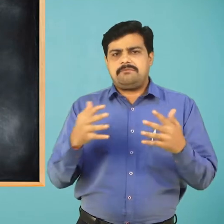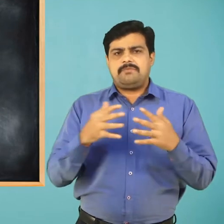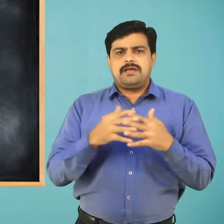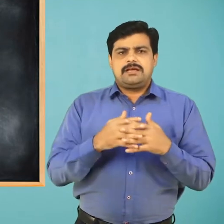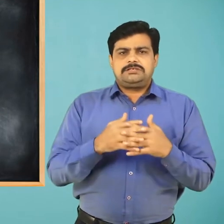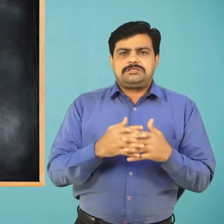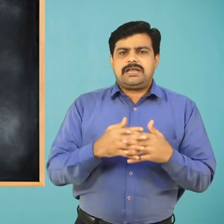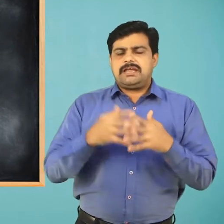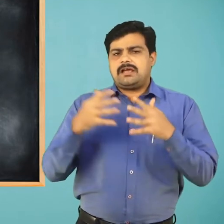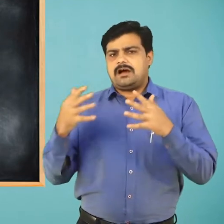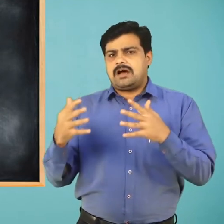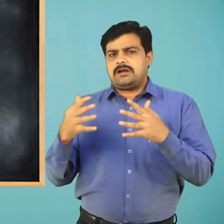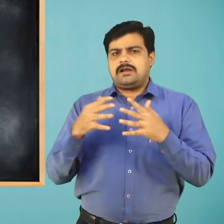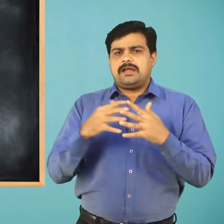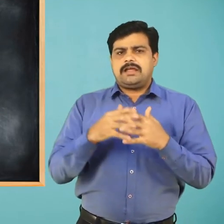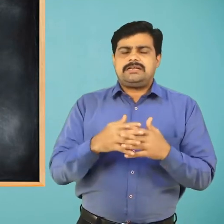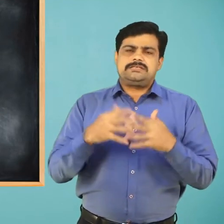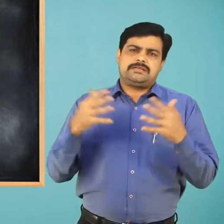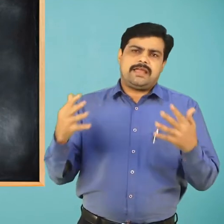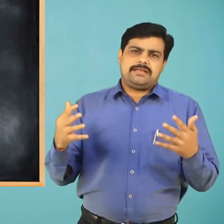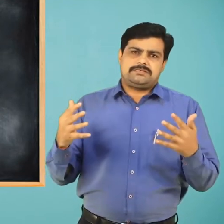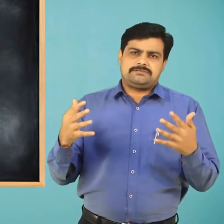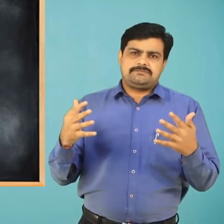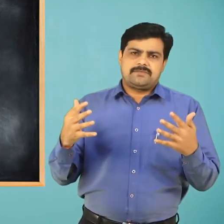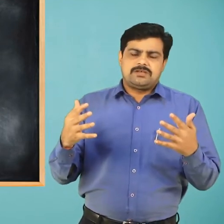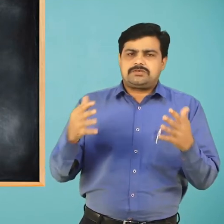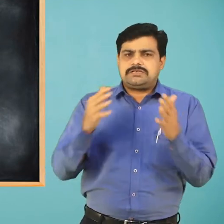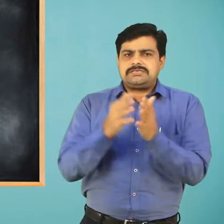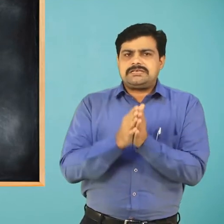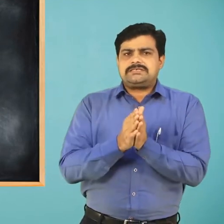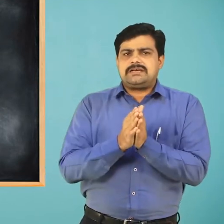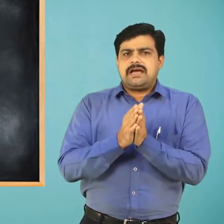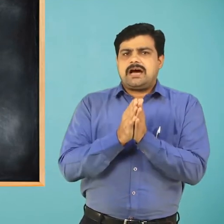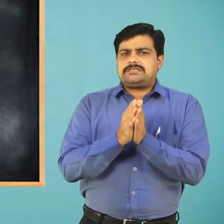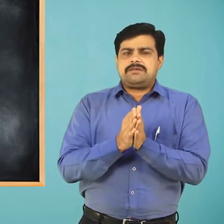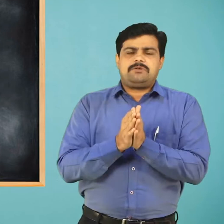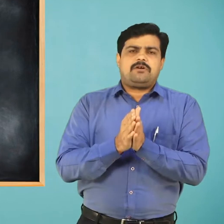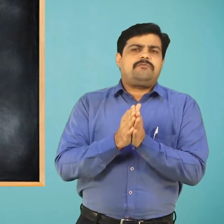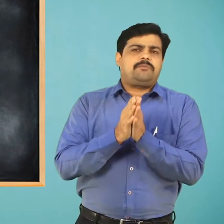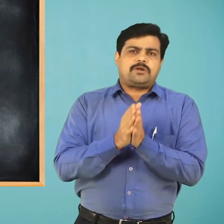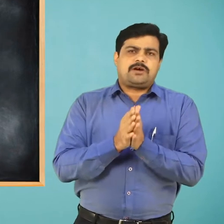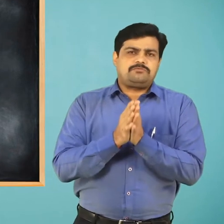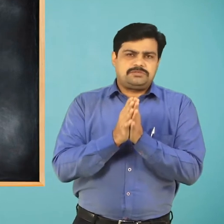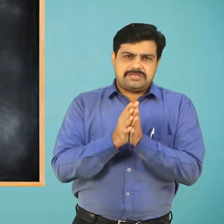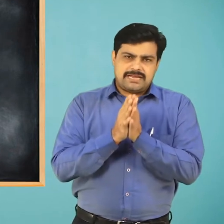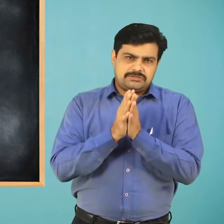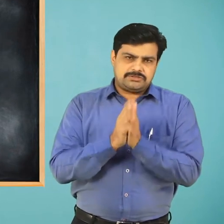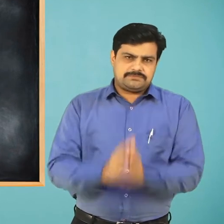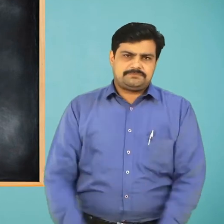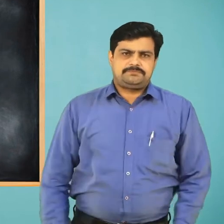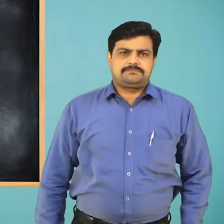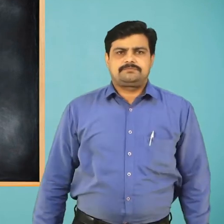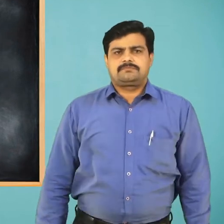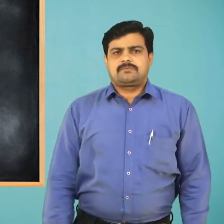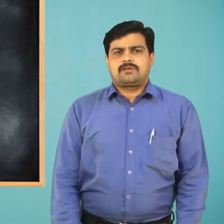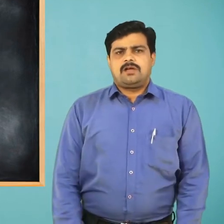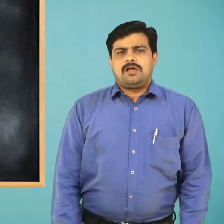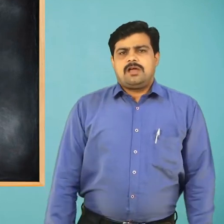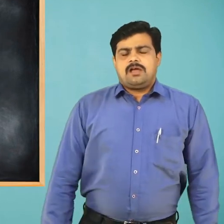him, she, her, it. So this is a table of pronoun change.